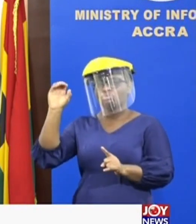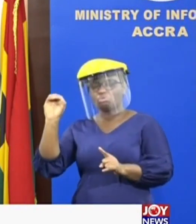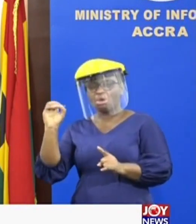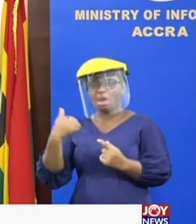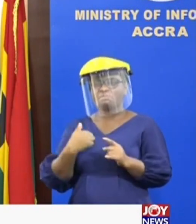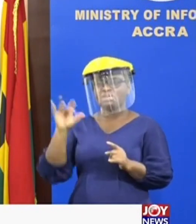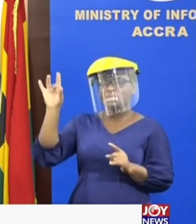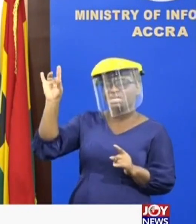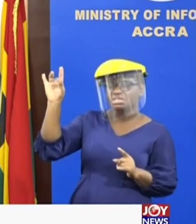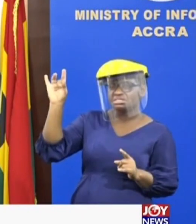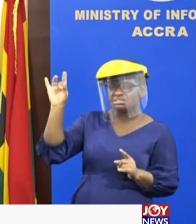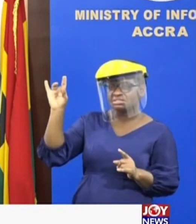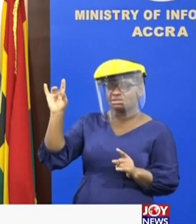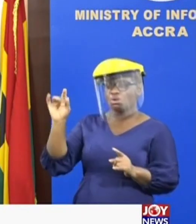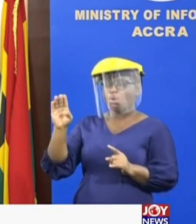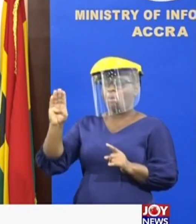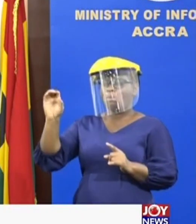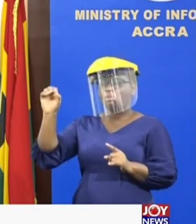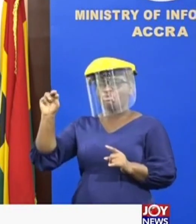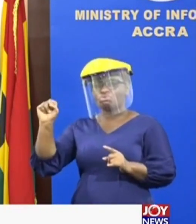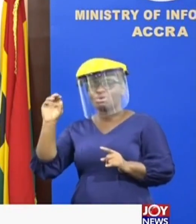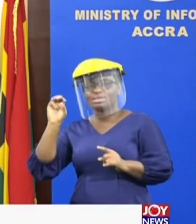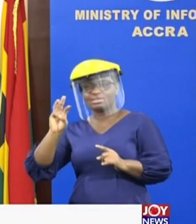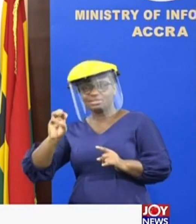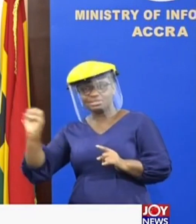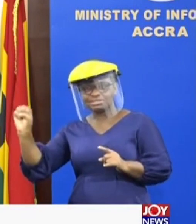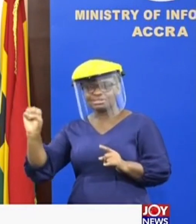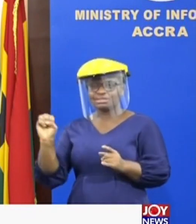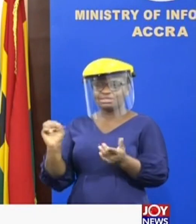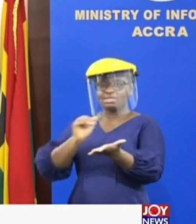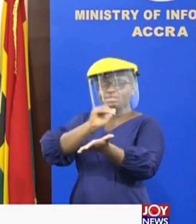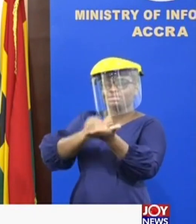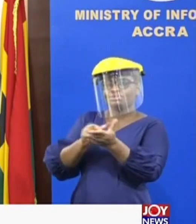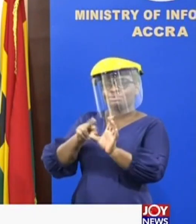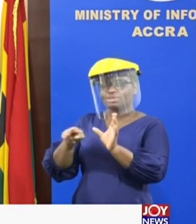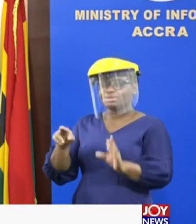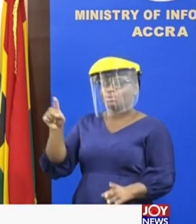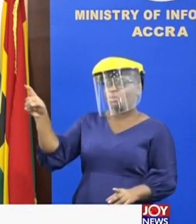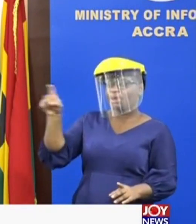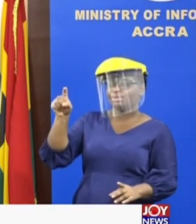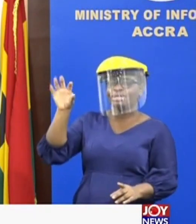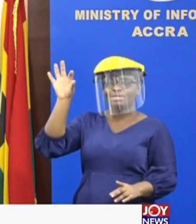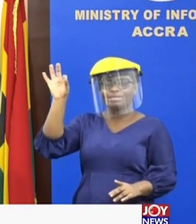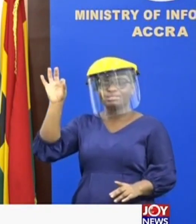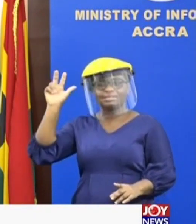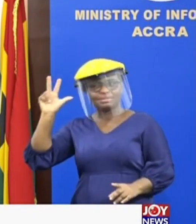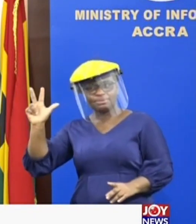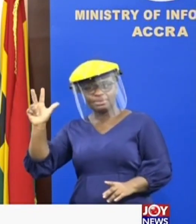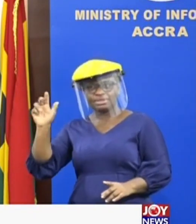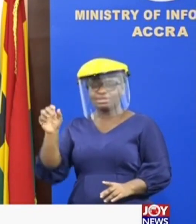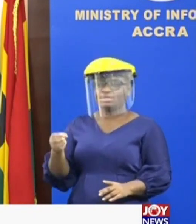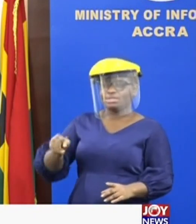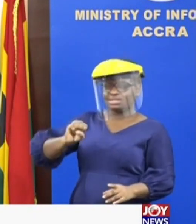18. Bono is 93. Central region has 193 cases. Eastern